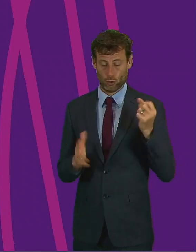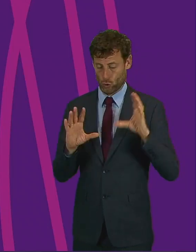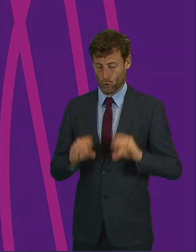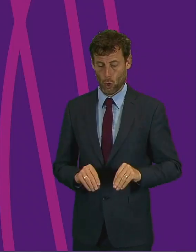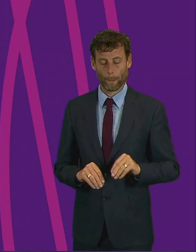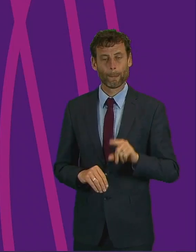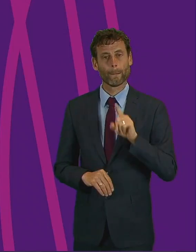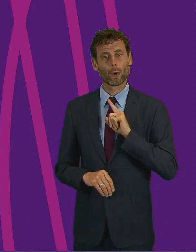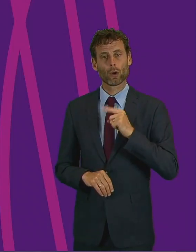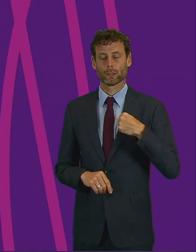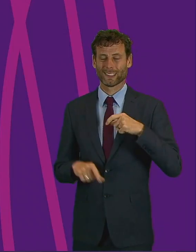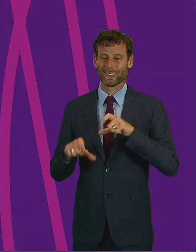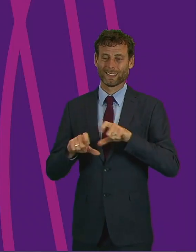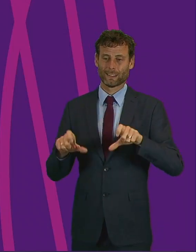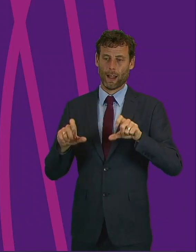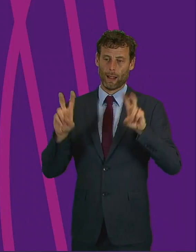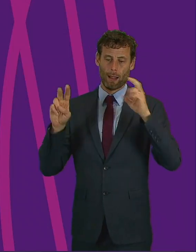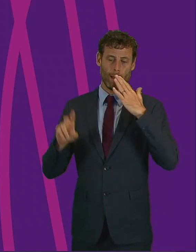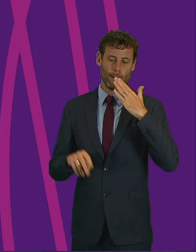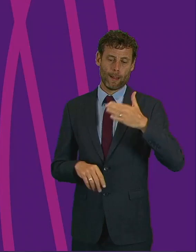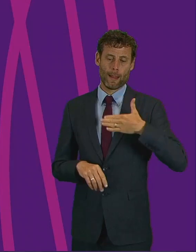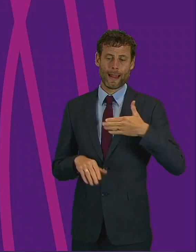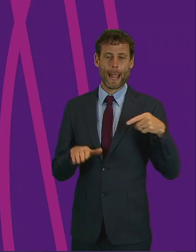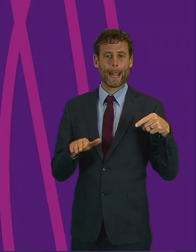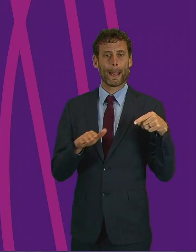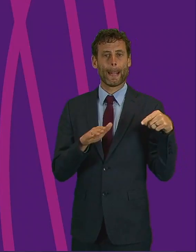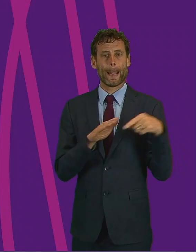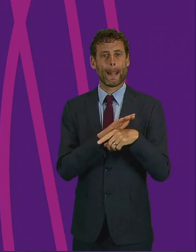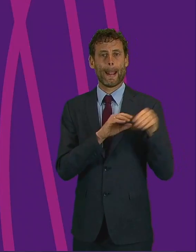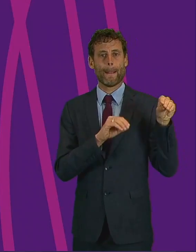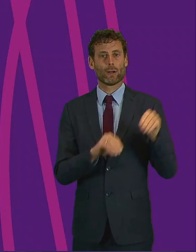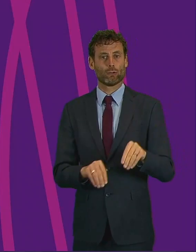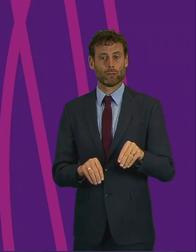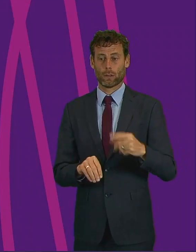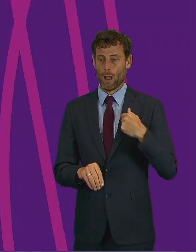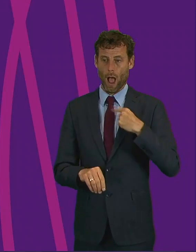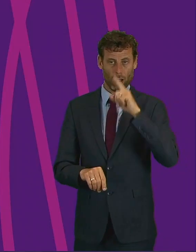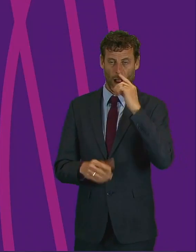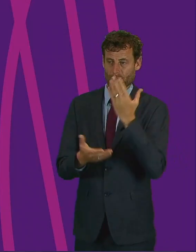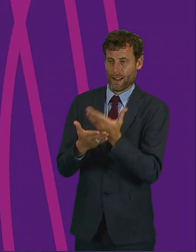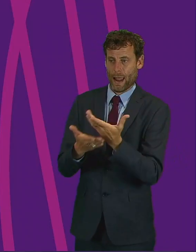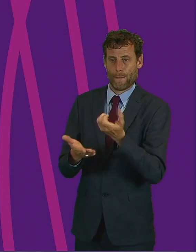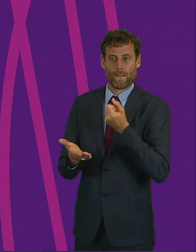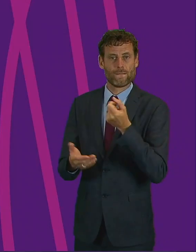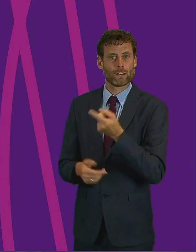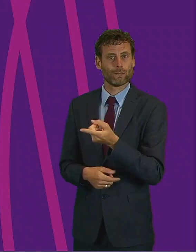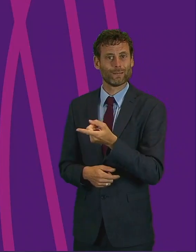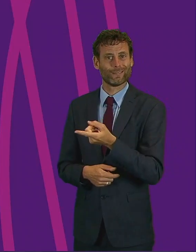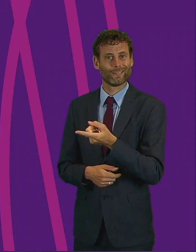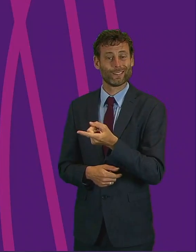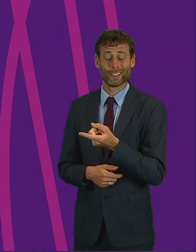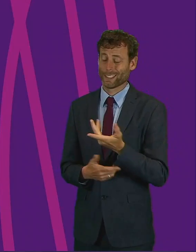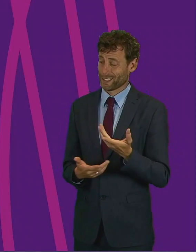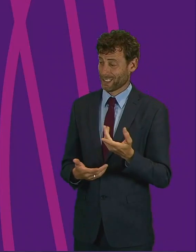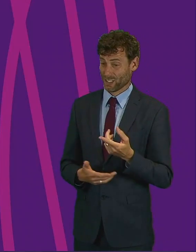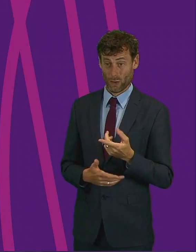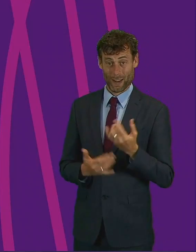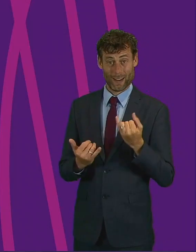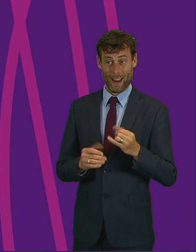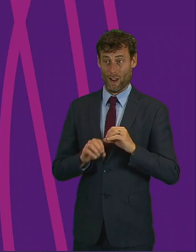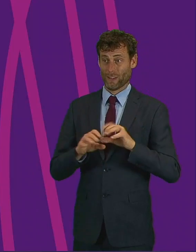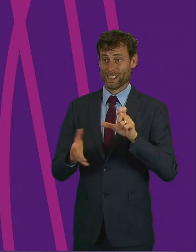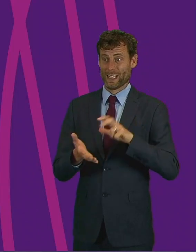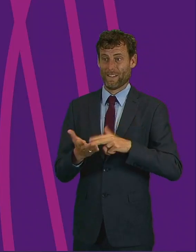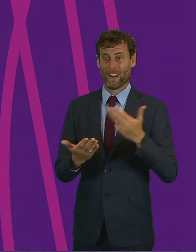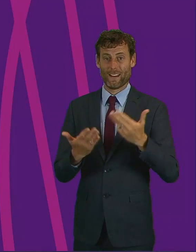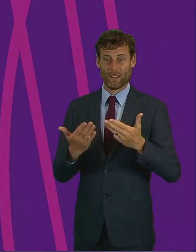immigration status and the impact of COVID-19. Does the First Minister agree with me that now that the Prime